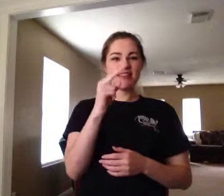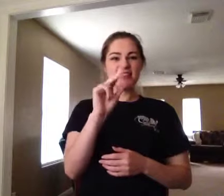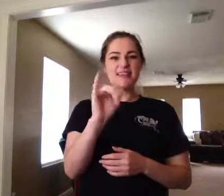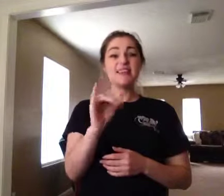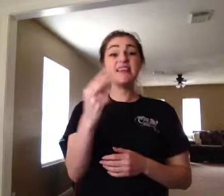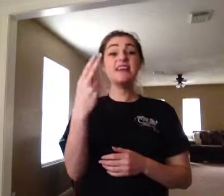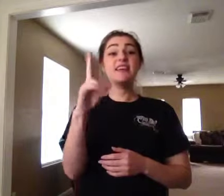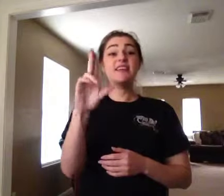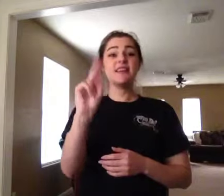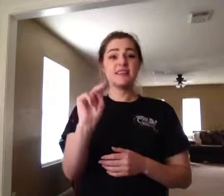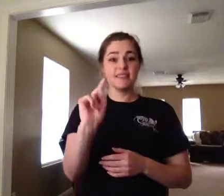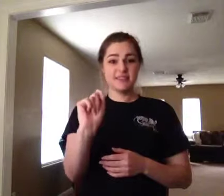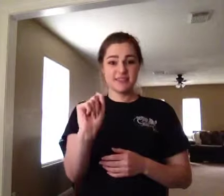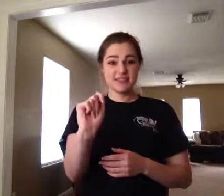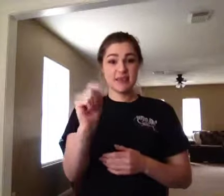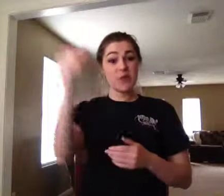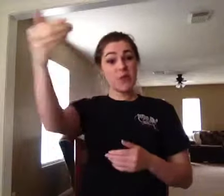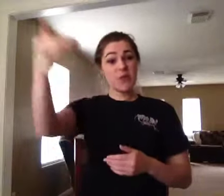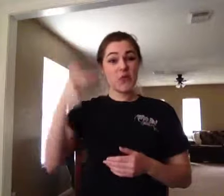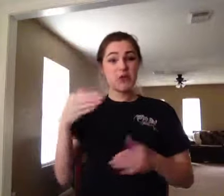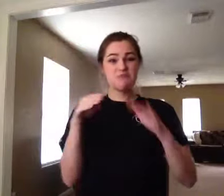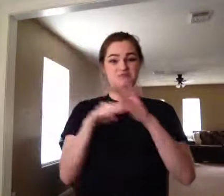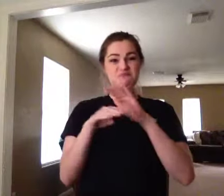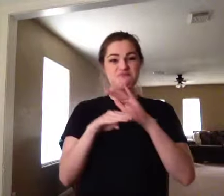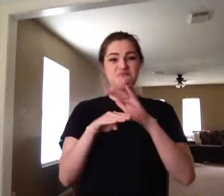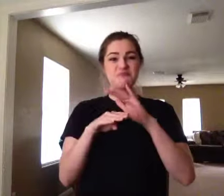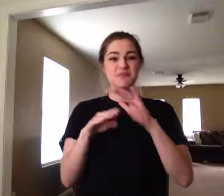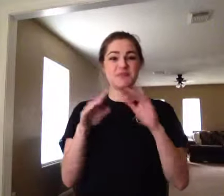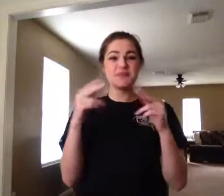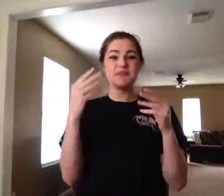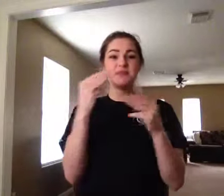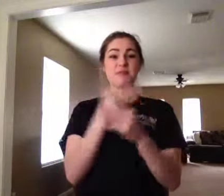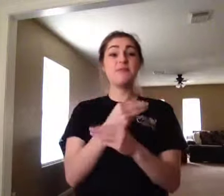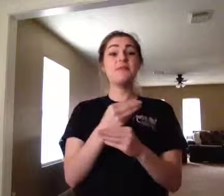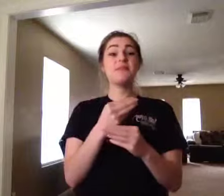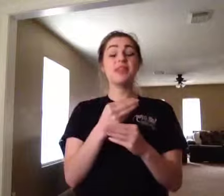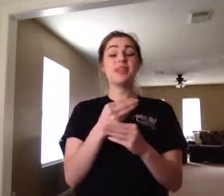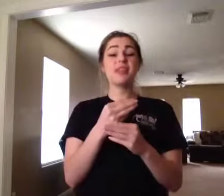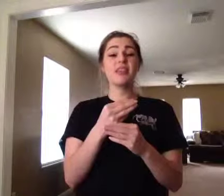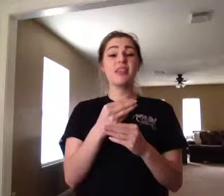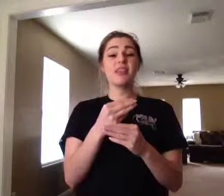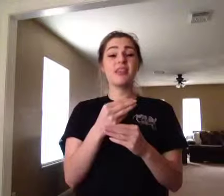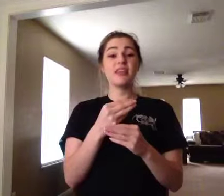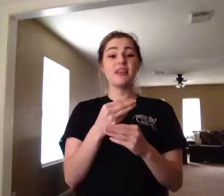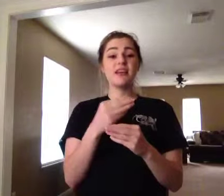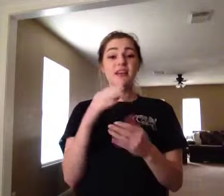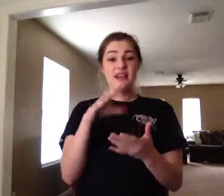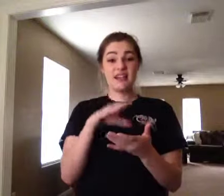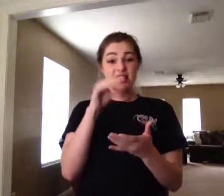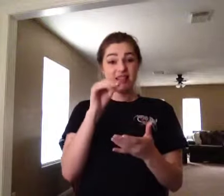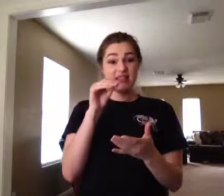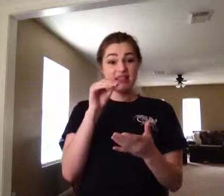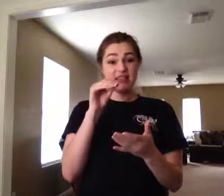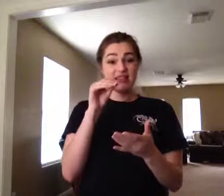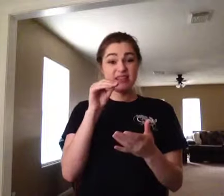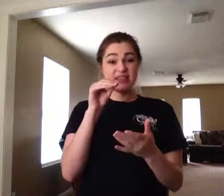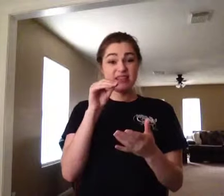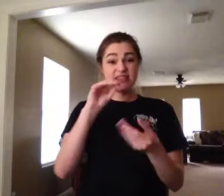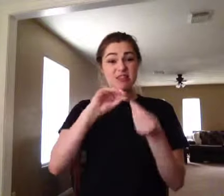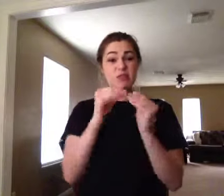to Basic Math. This is lesson number 1. This lesson concerns with how to identify what a